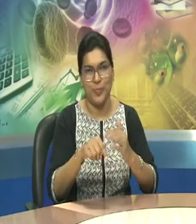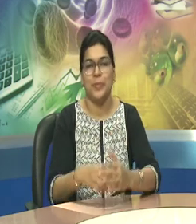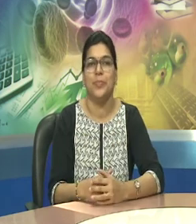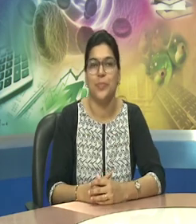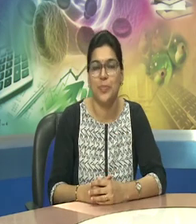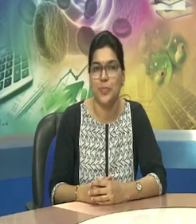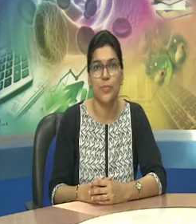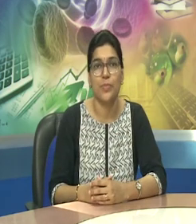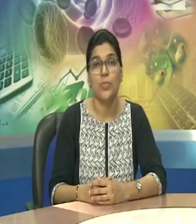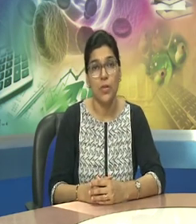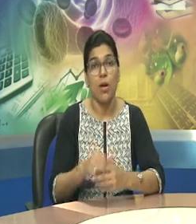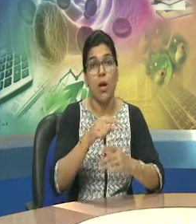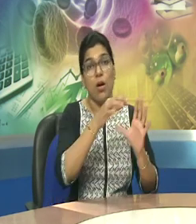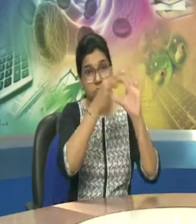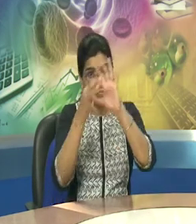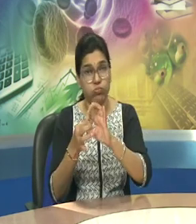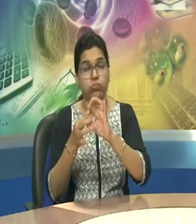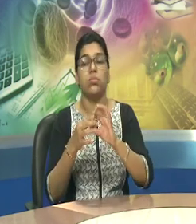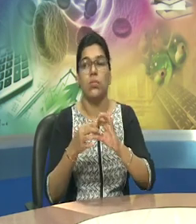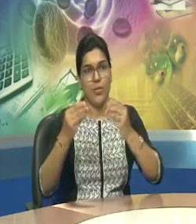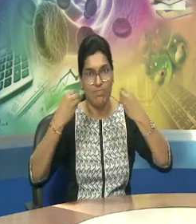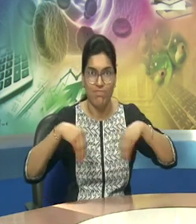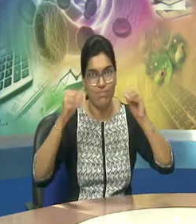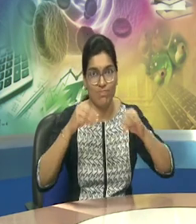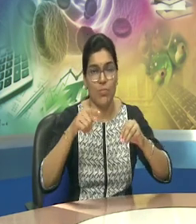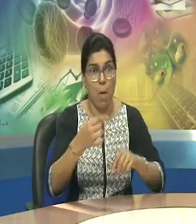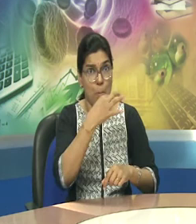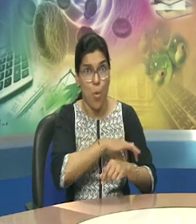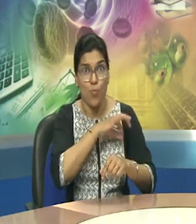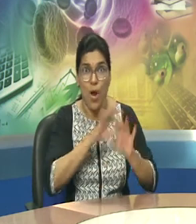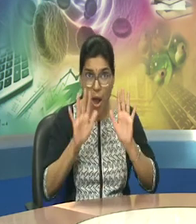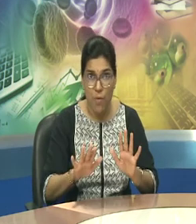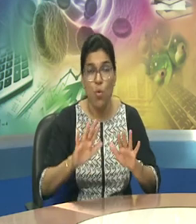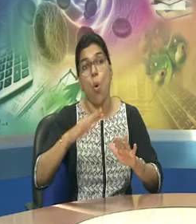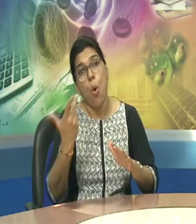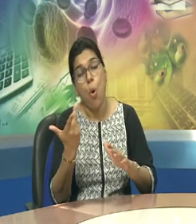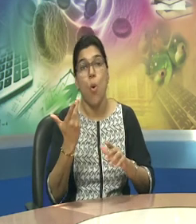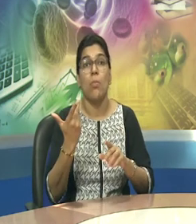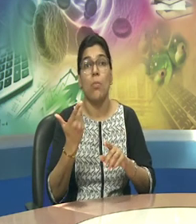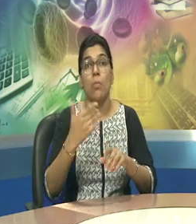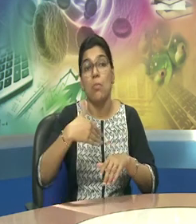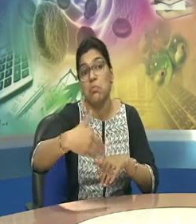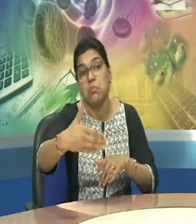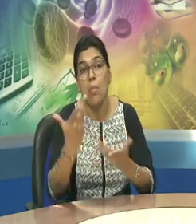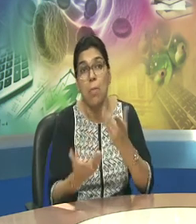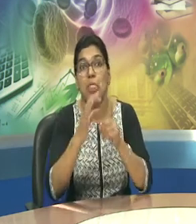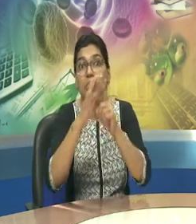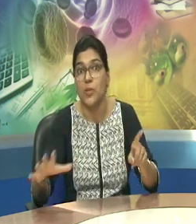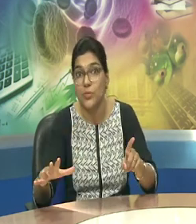by him. Having estimated the profitability and risk